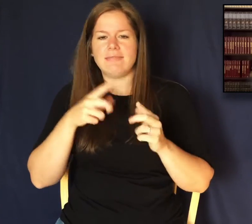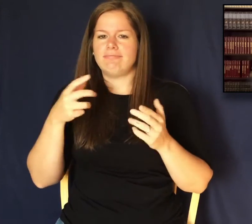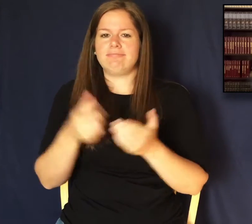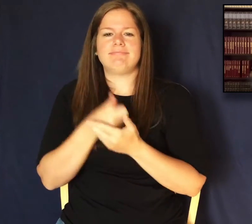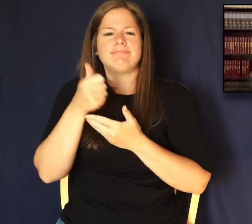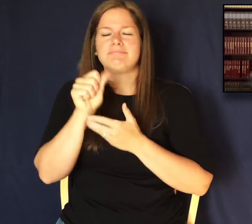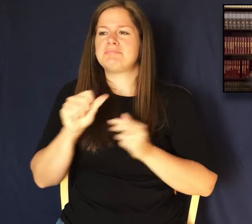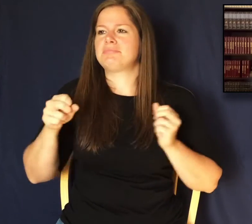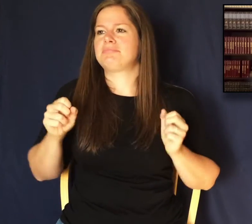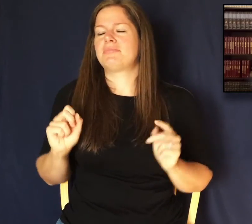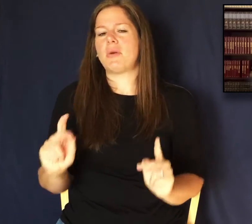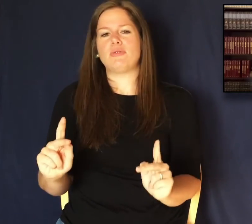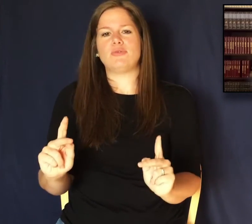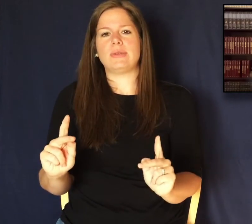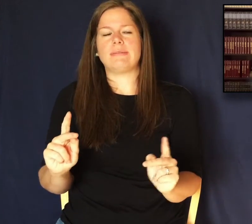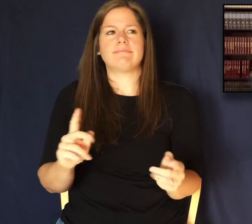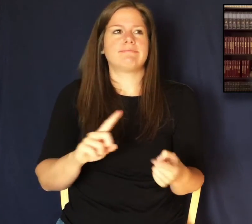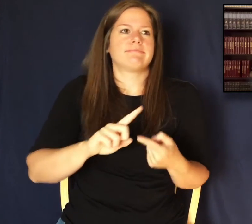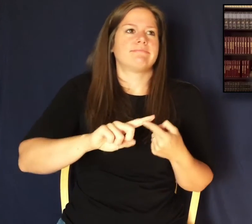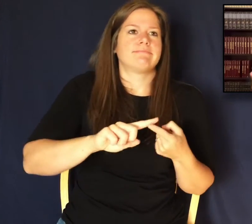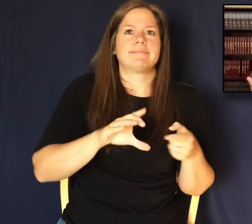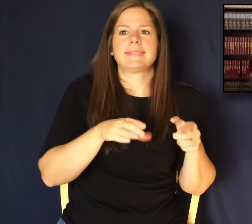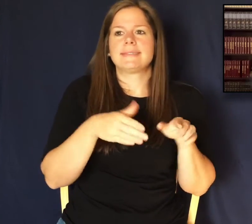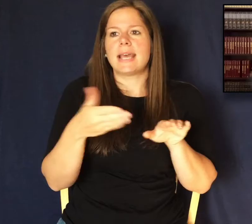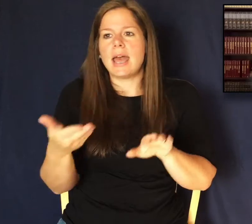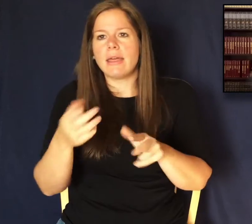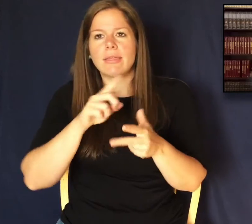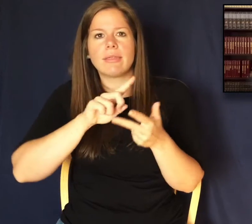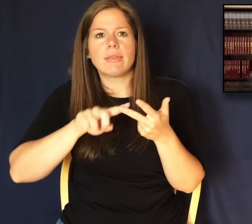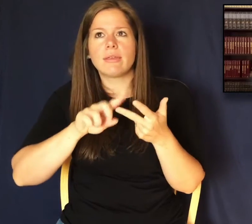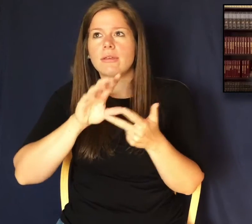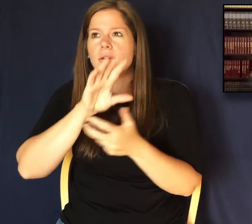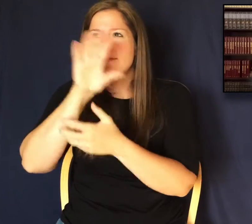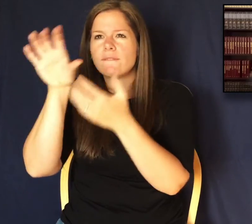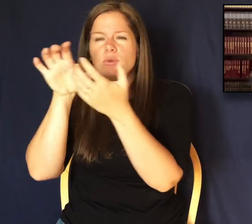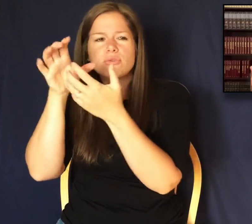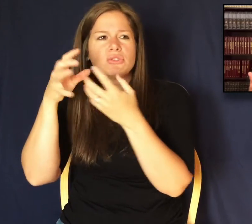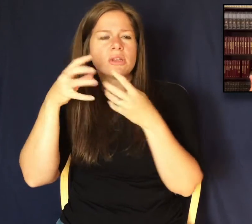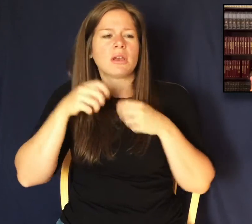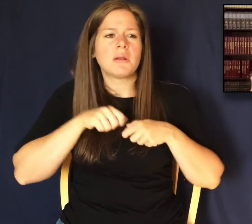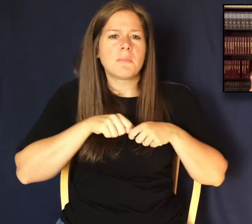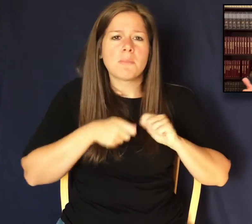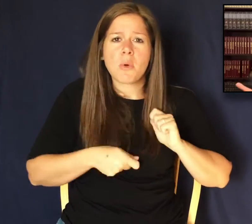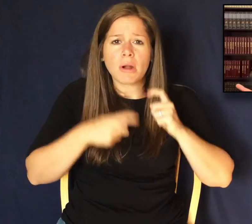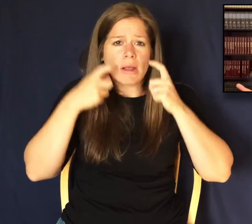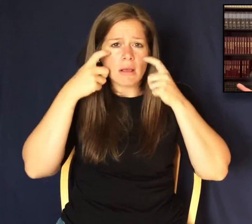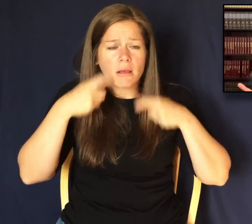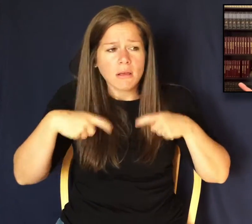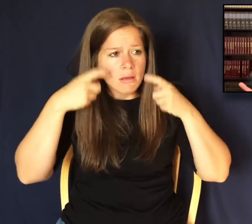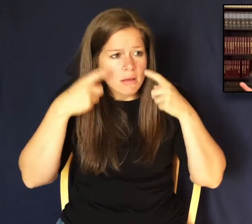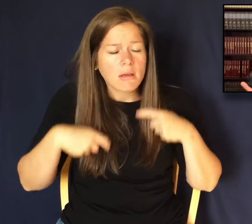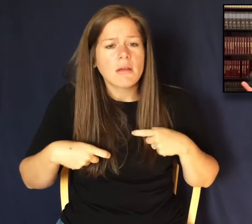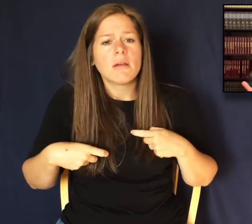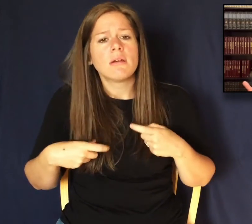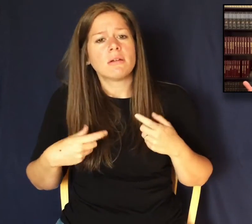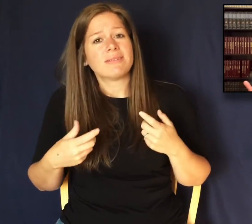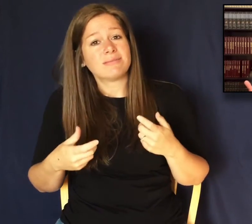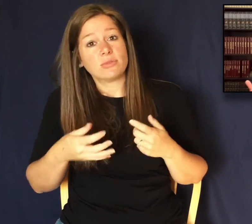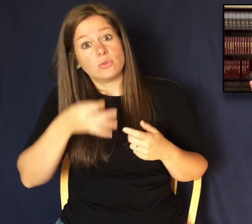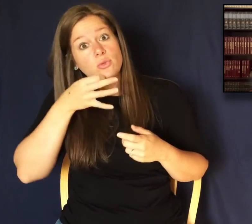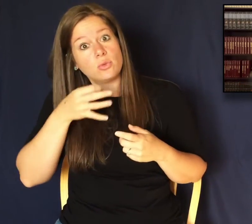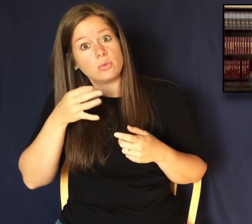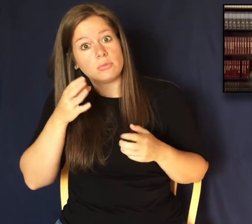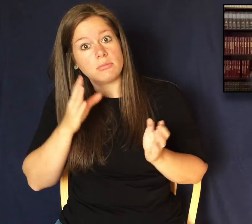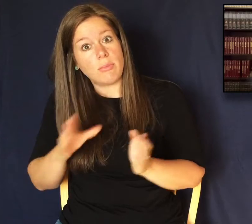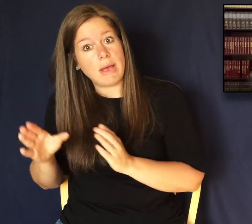opportunity in the midst of death and trial, in the midst of confusion, in the midst of mourning, in the midst of soon-to-be persecution and a plot to